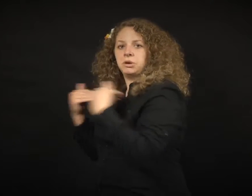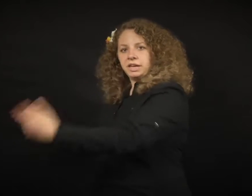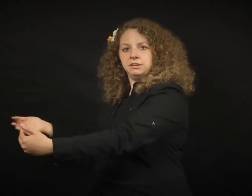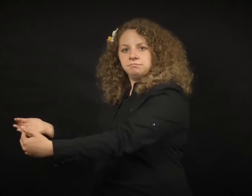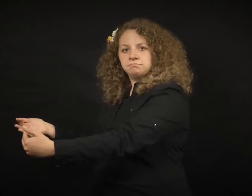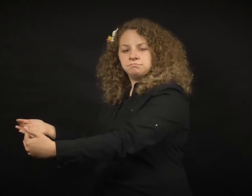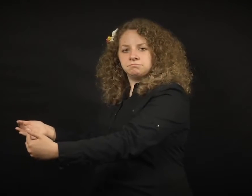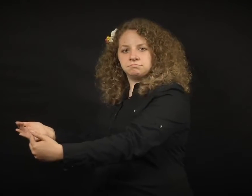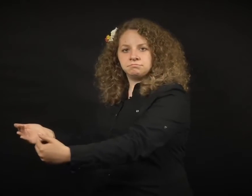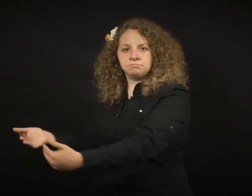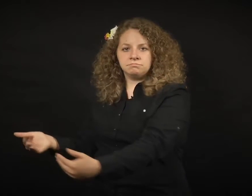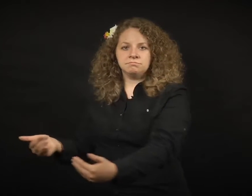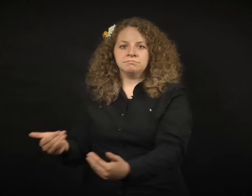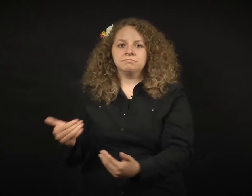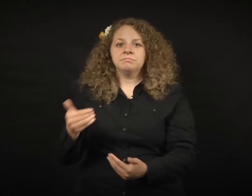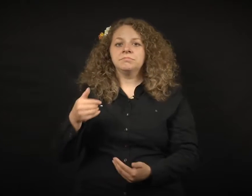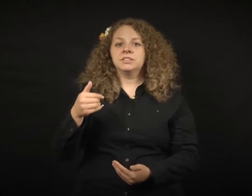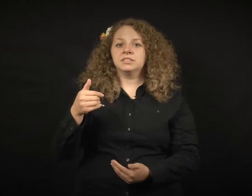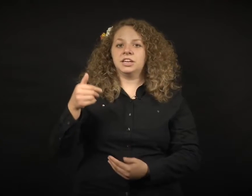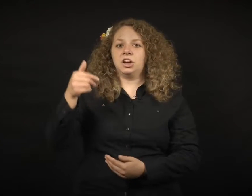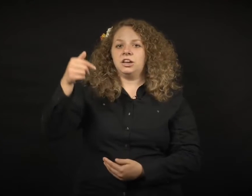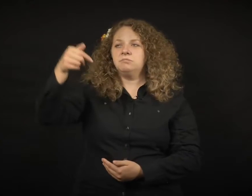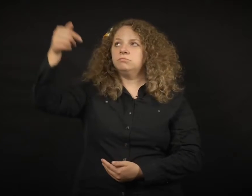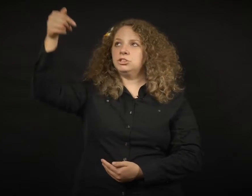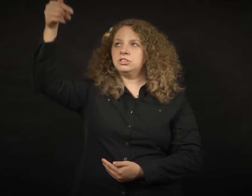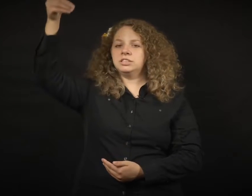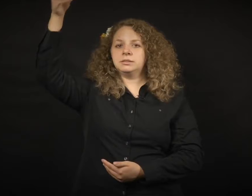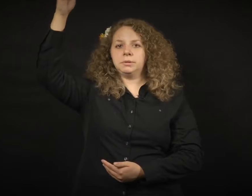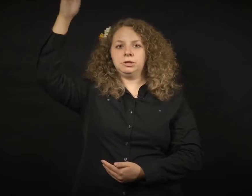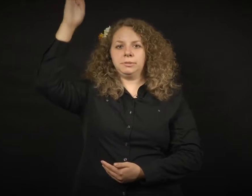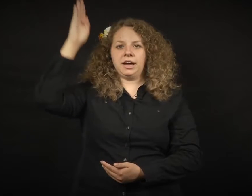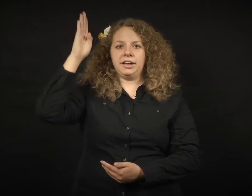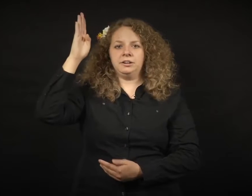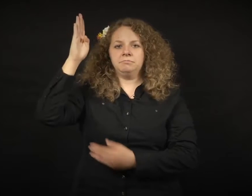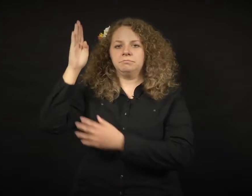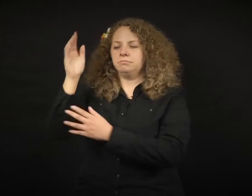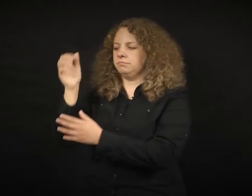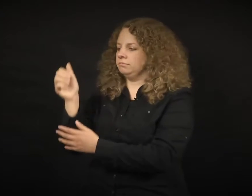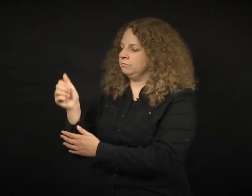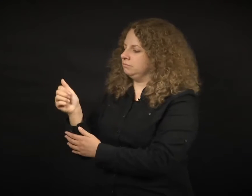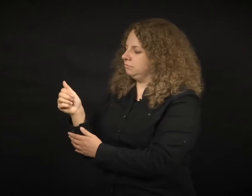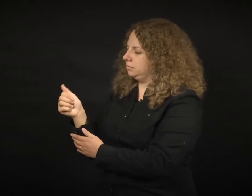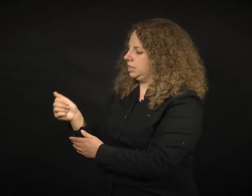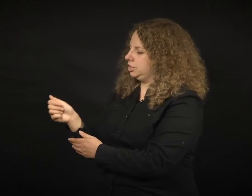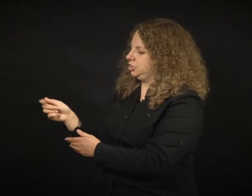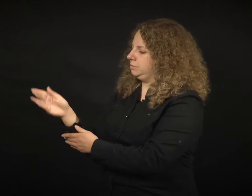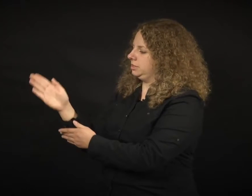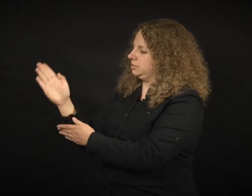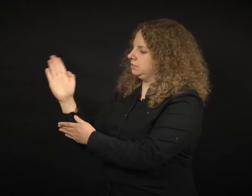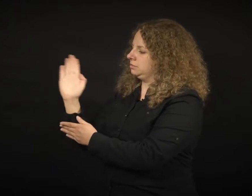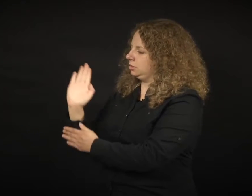ahead. The sign God usually is up a little bit higher, but the hand shape is